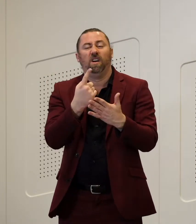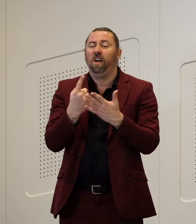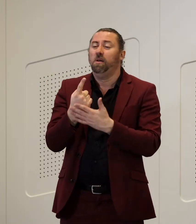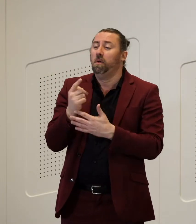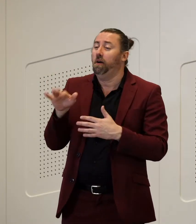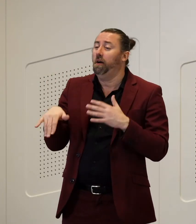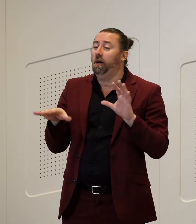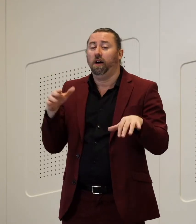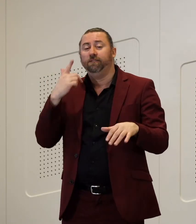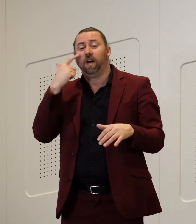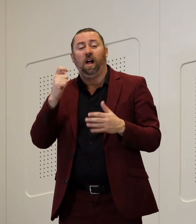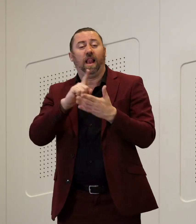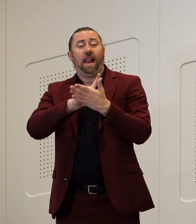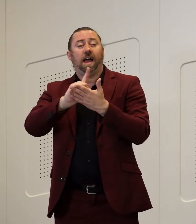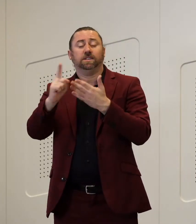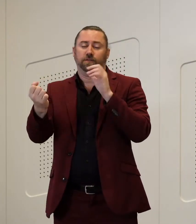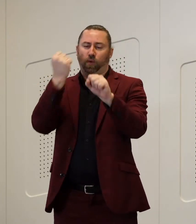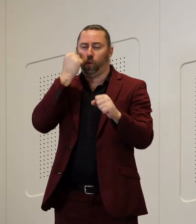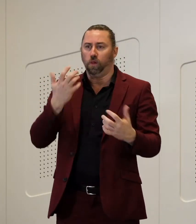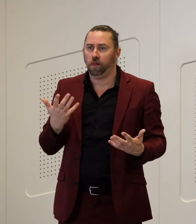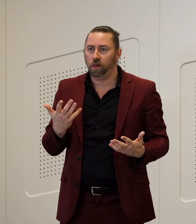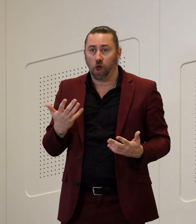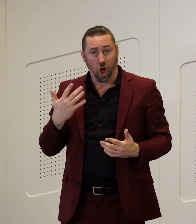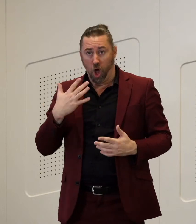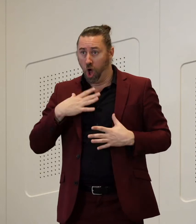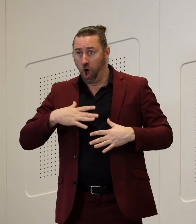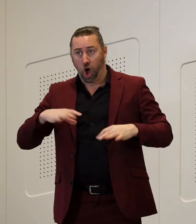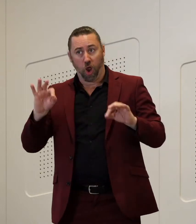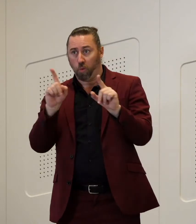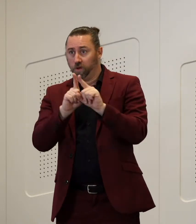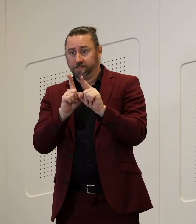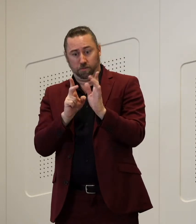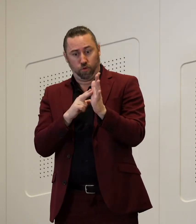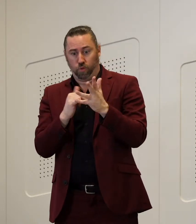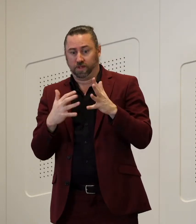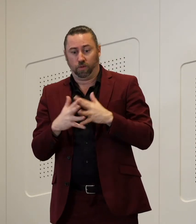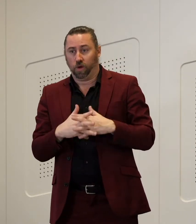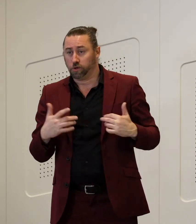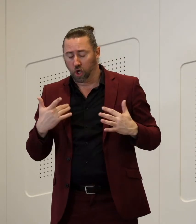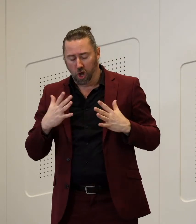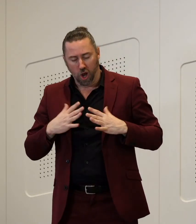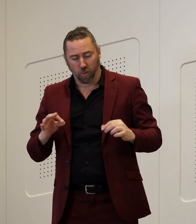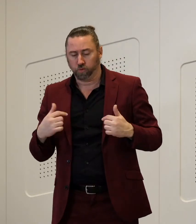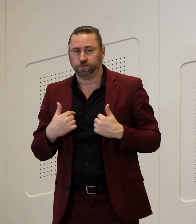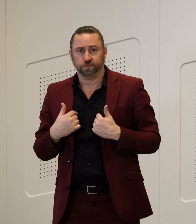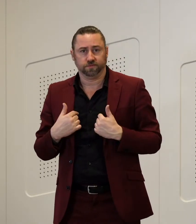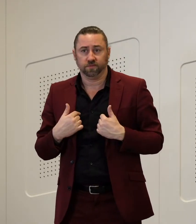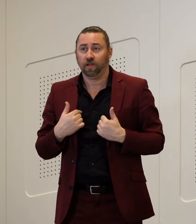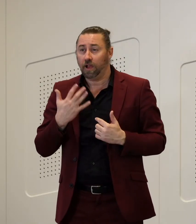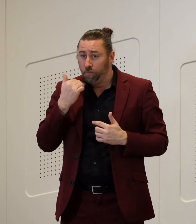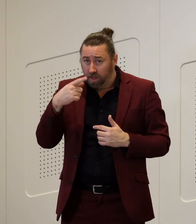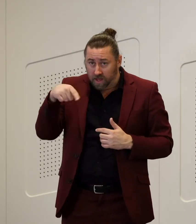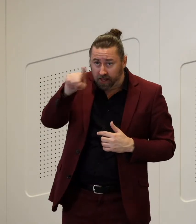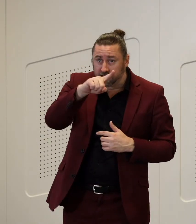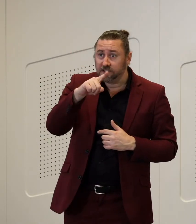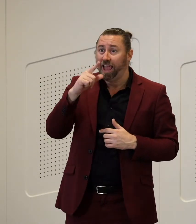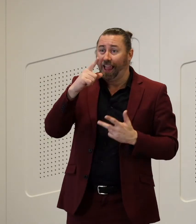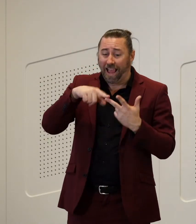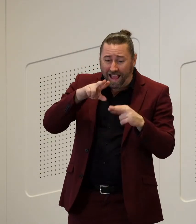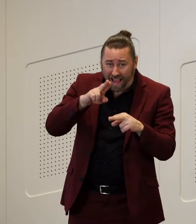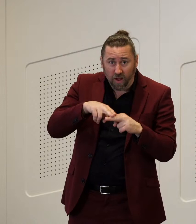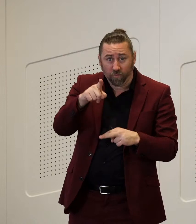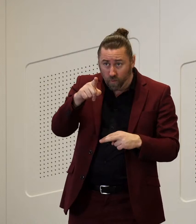We don't want to wait to get to a point where New South Wales is right now. So please come forward and get vaccinated if you are